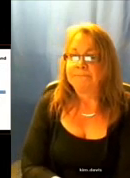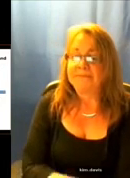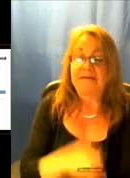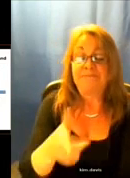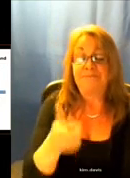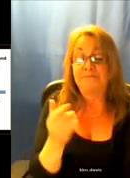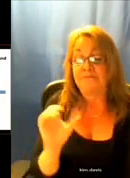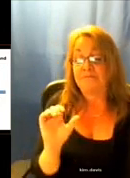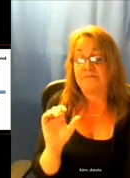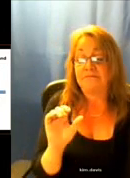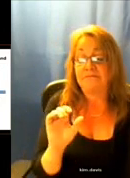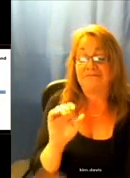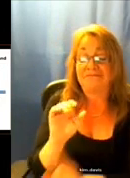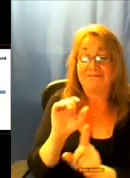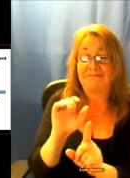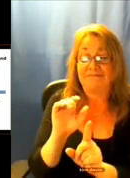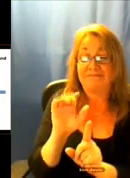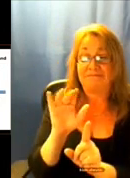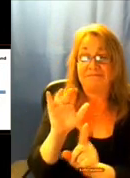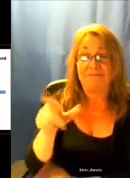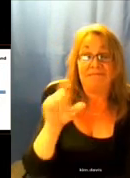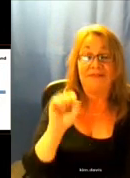Also, some more examples in the book.